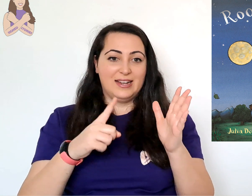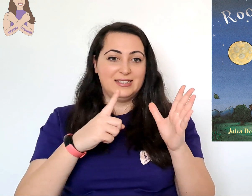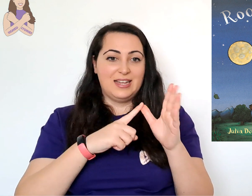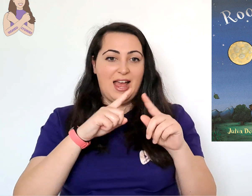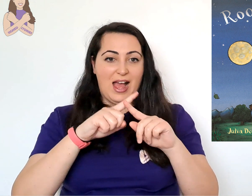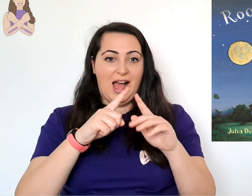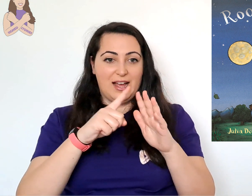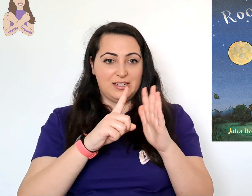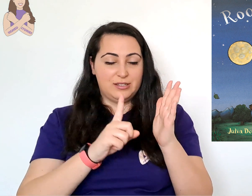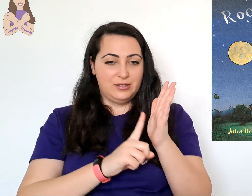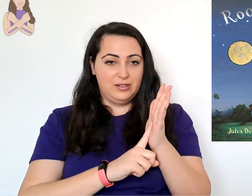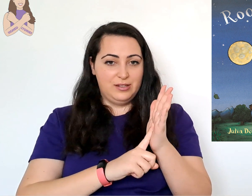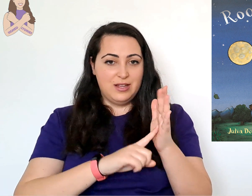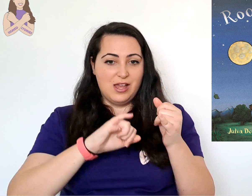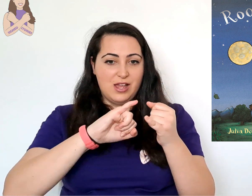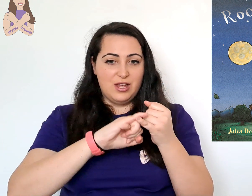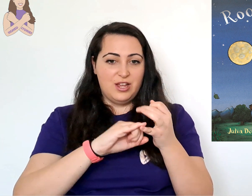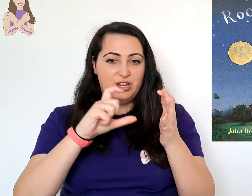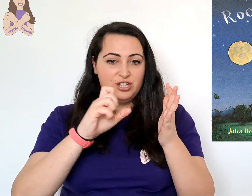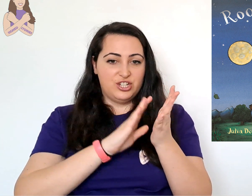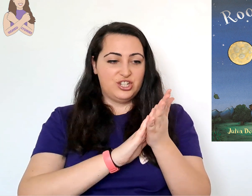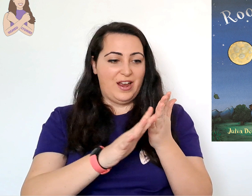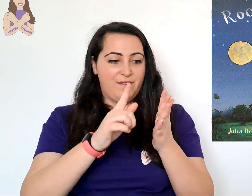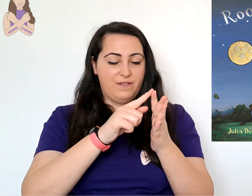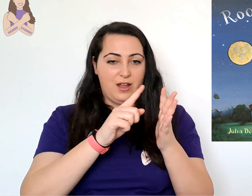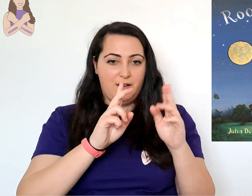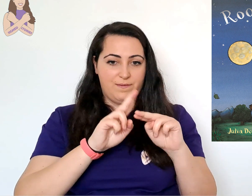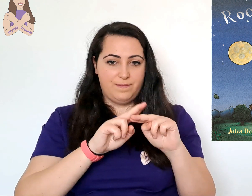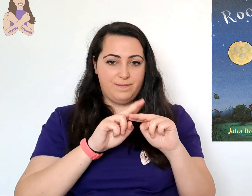and Axel Scheffler.